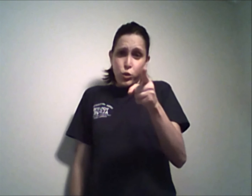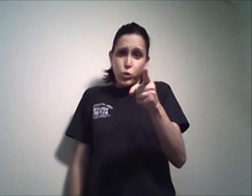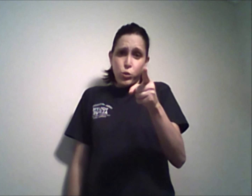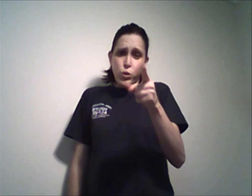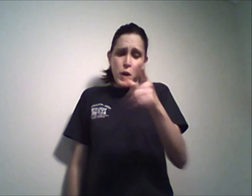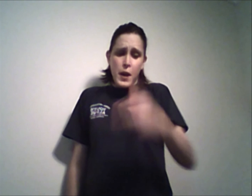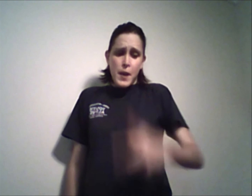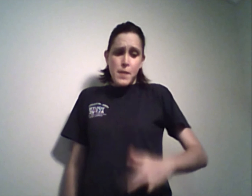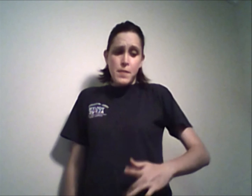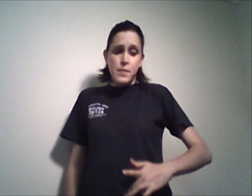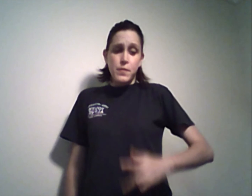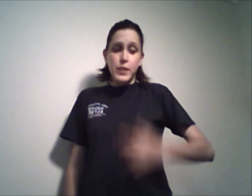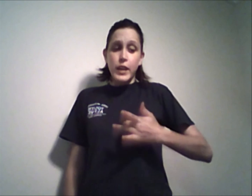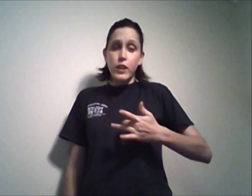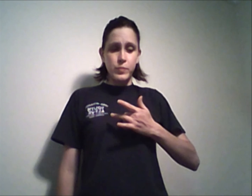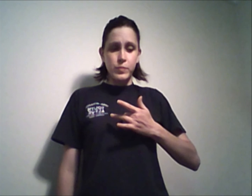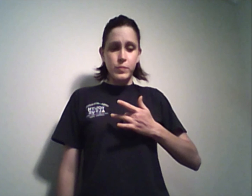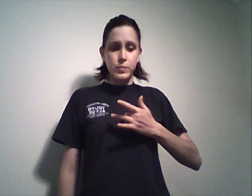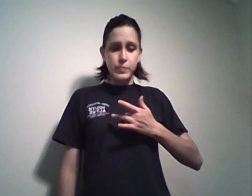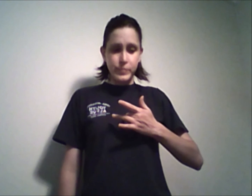you feel